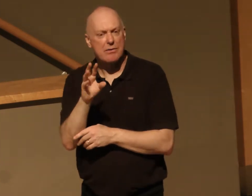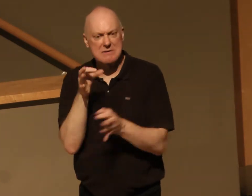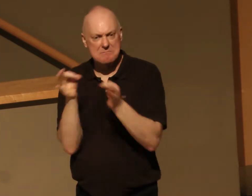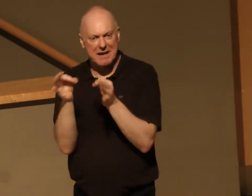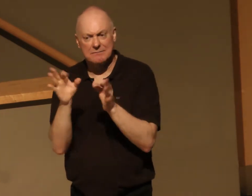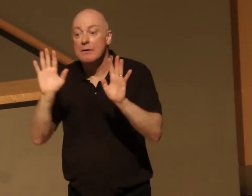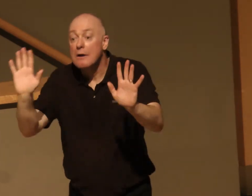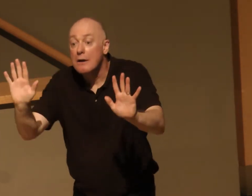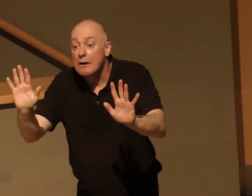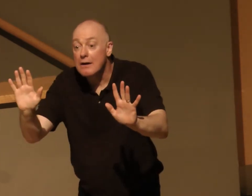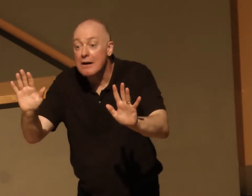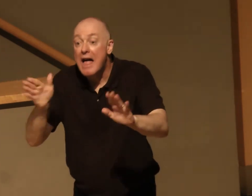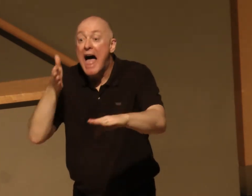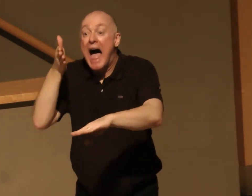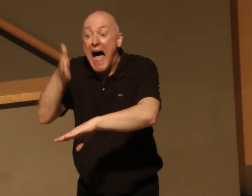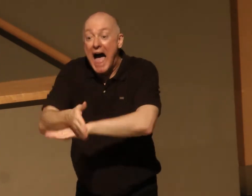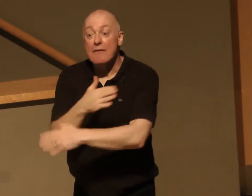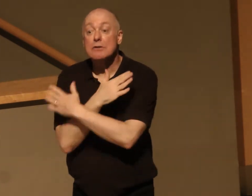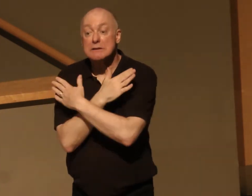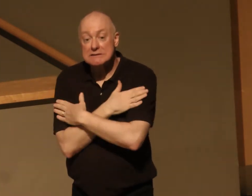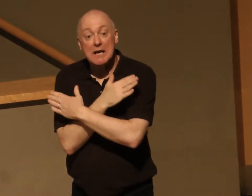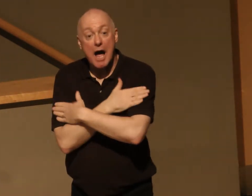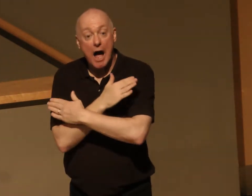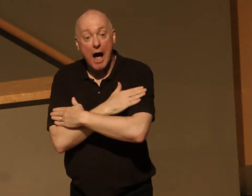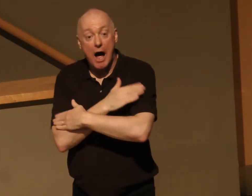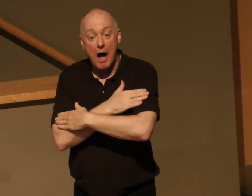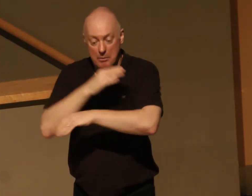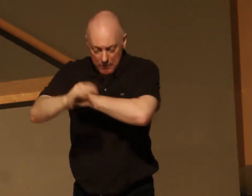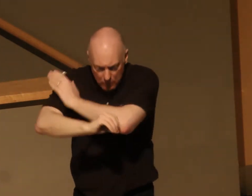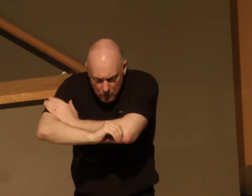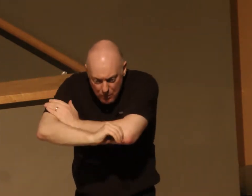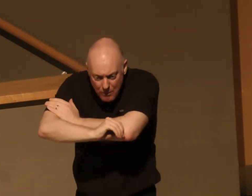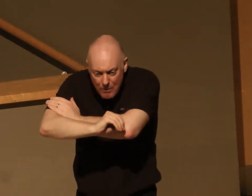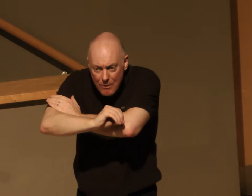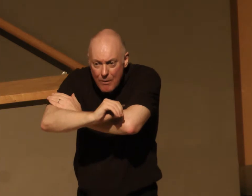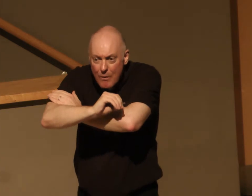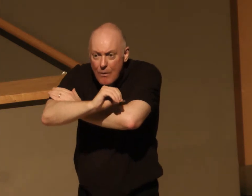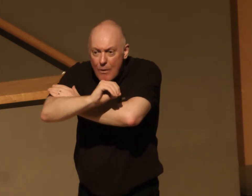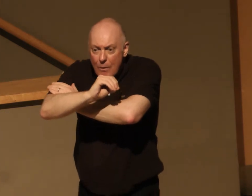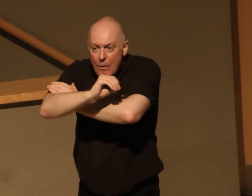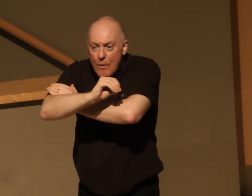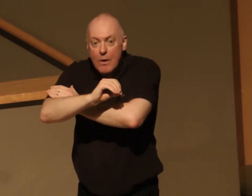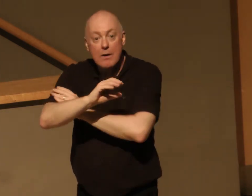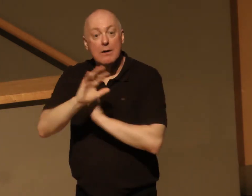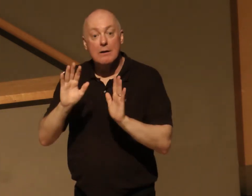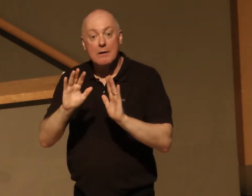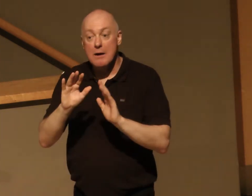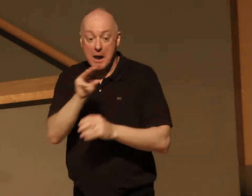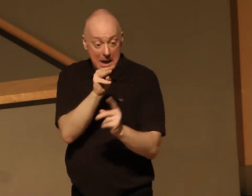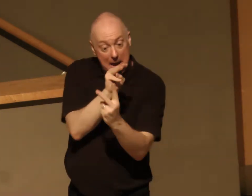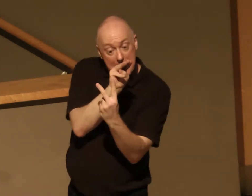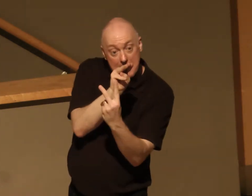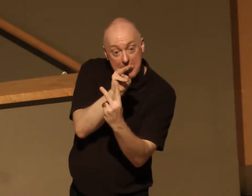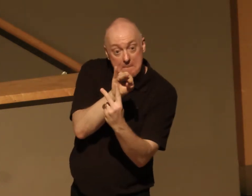this, Now after the Sabbath, toward the dawn of the first day of the week, Mary Magdalene and the other Mary went to see the tomb.